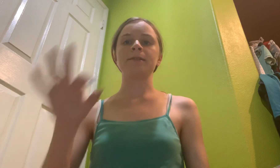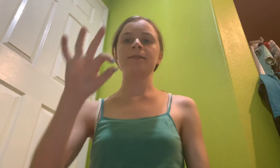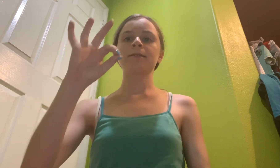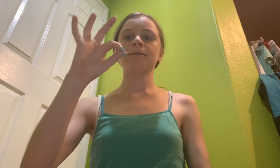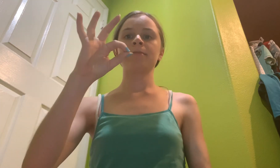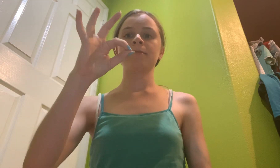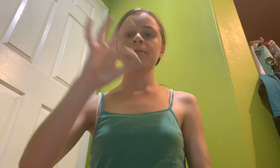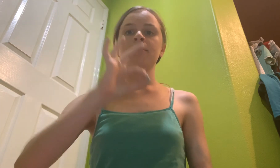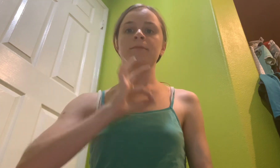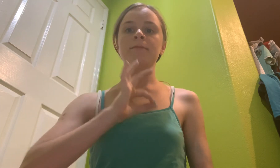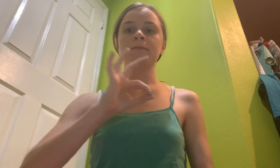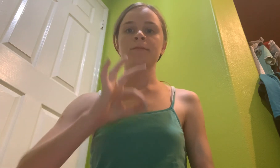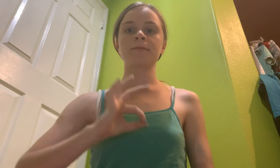buttons.